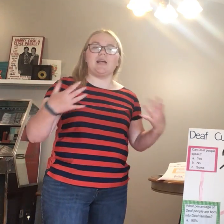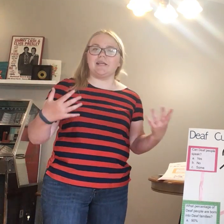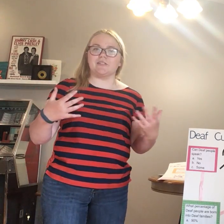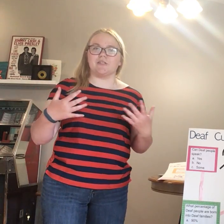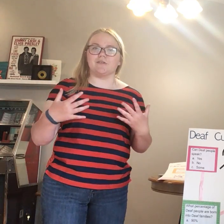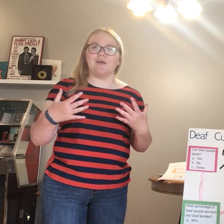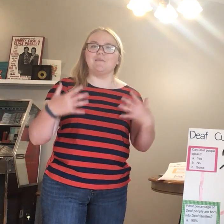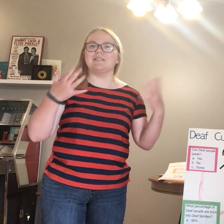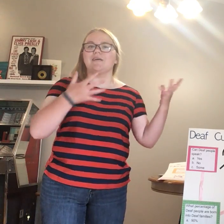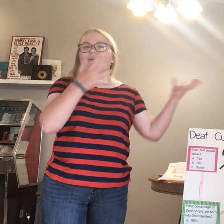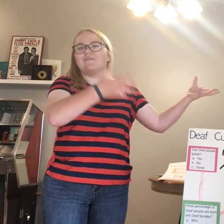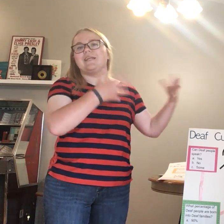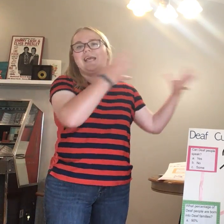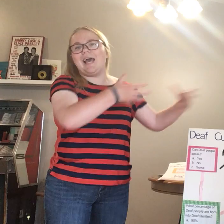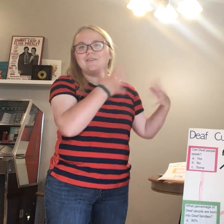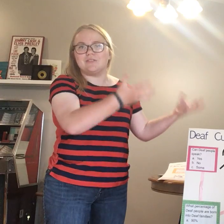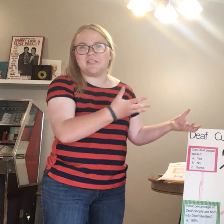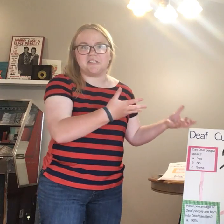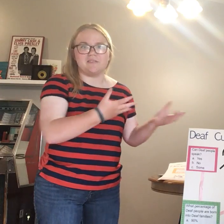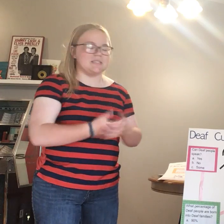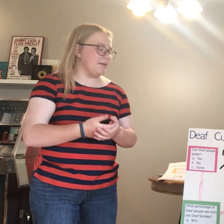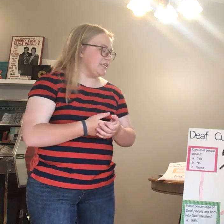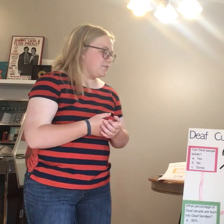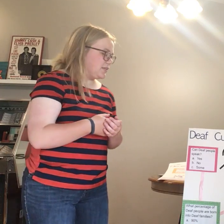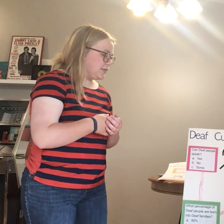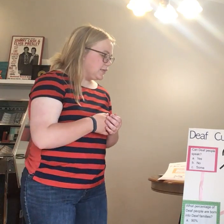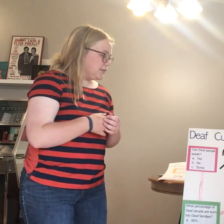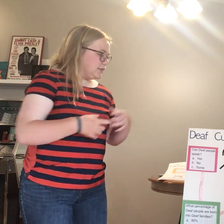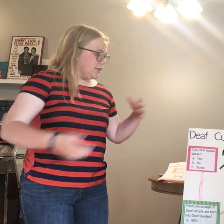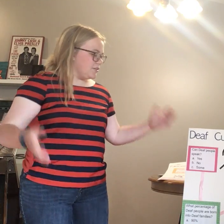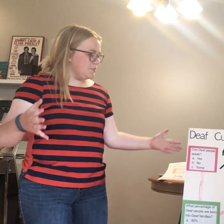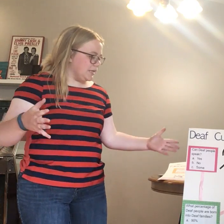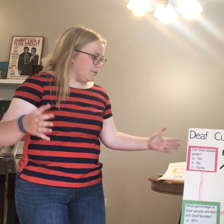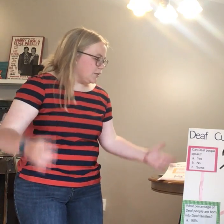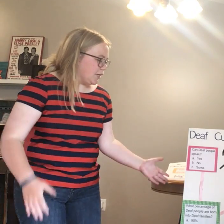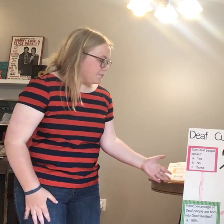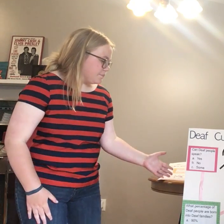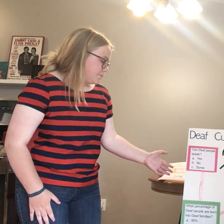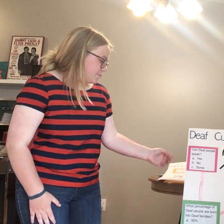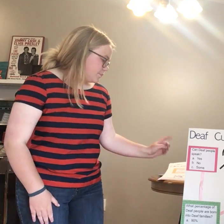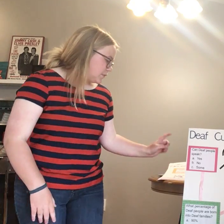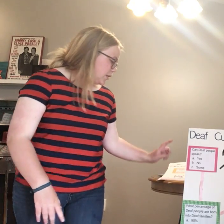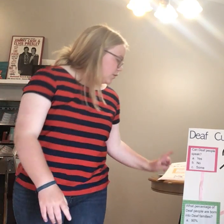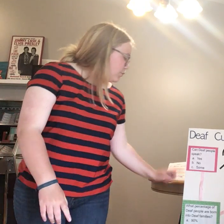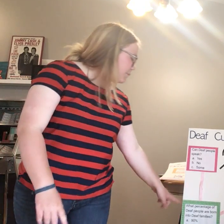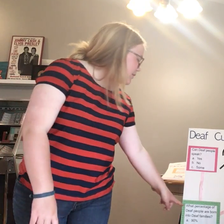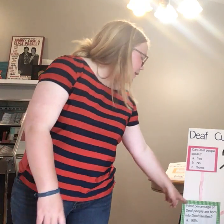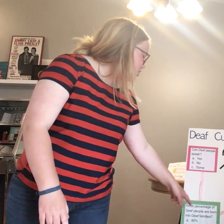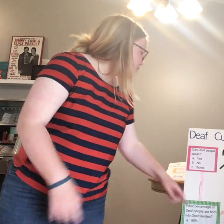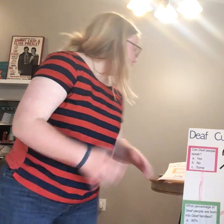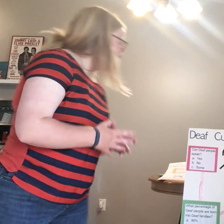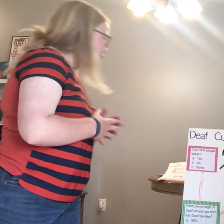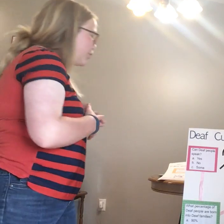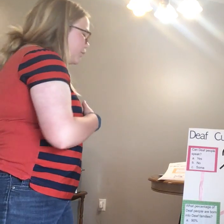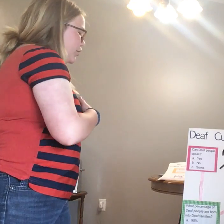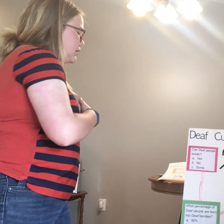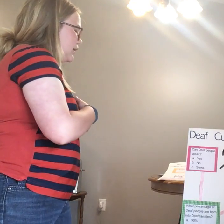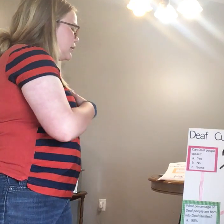lot easier because they've already had those years of experience with speaking and whatnot. What percentage of deaf people are born to